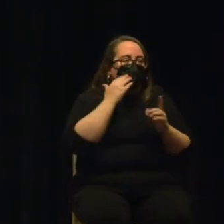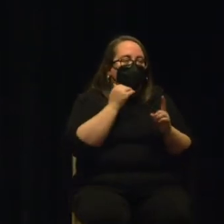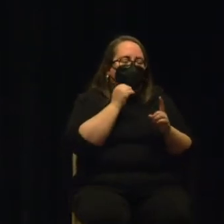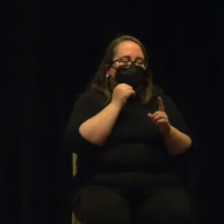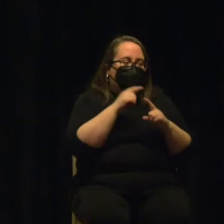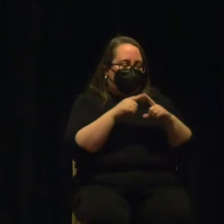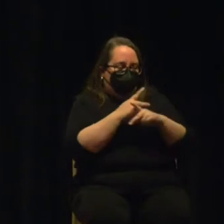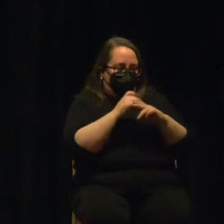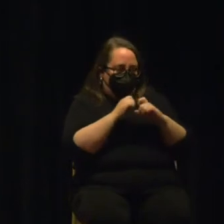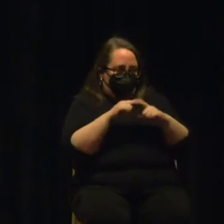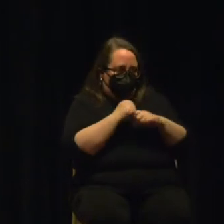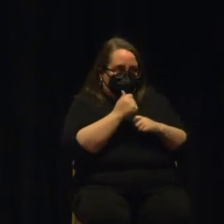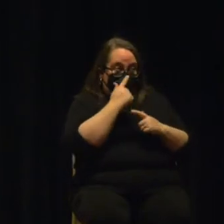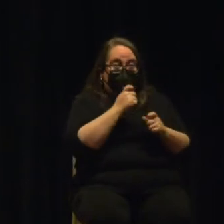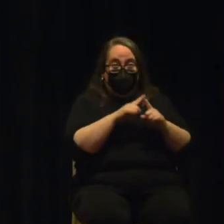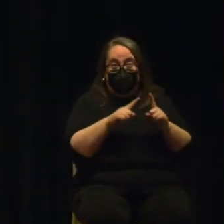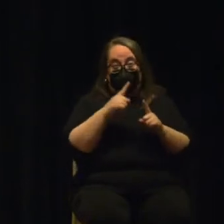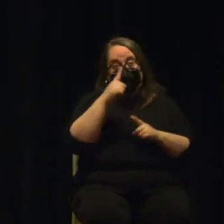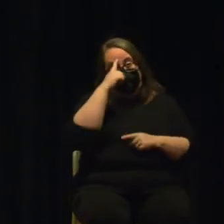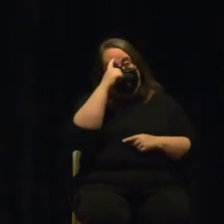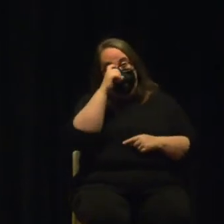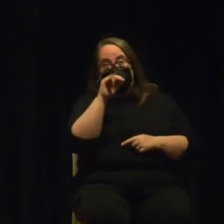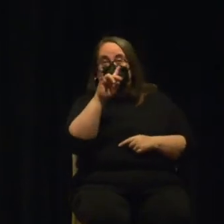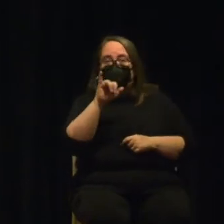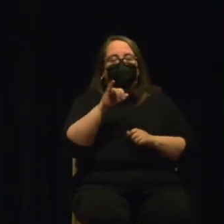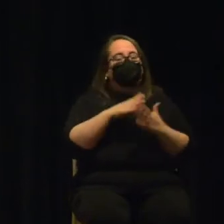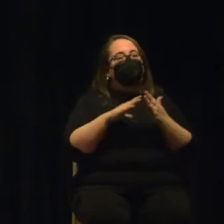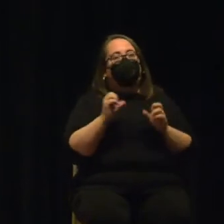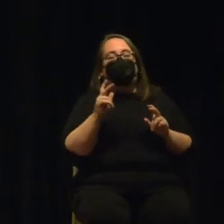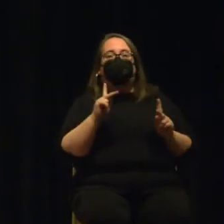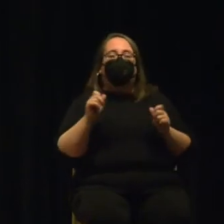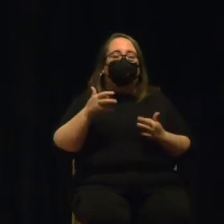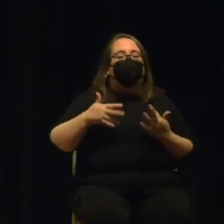month. And in this month, he was hanging around